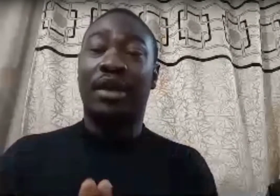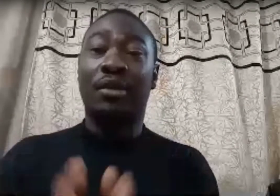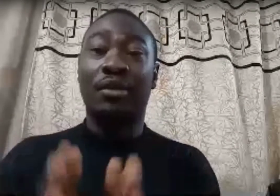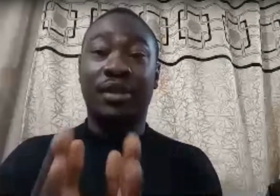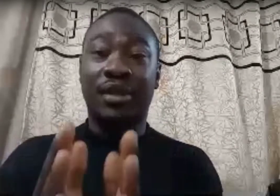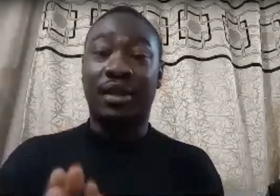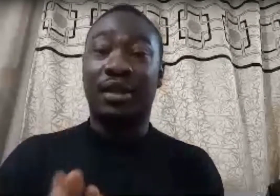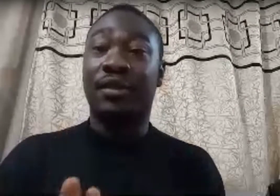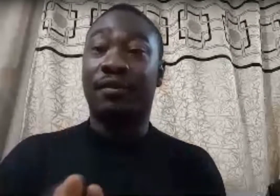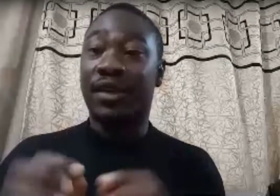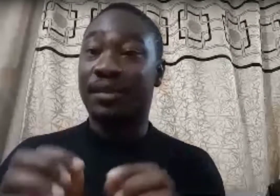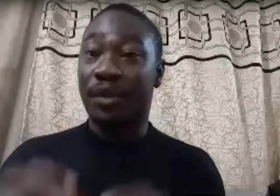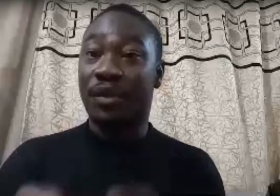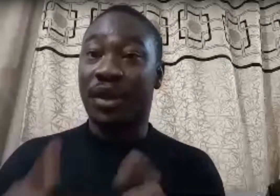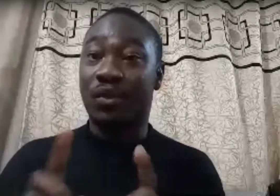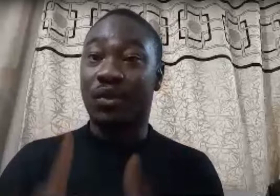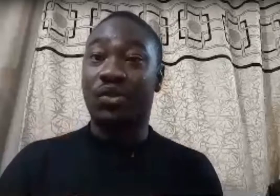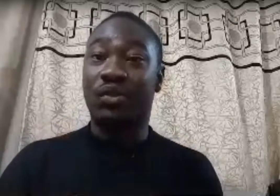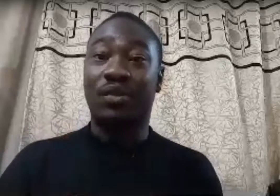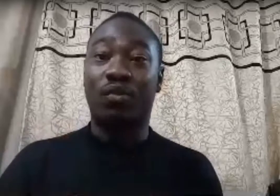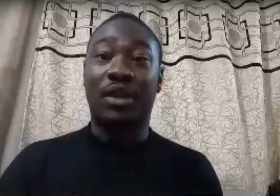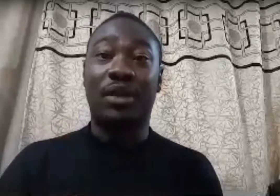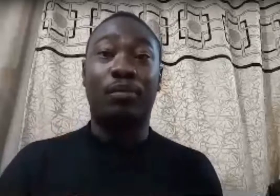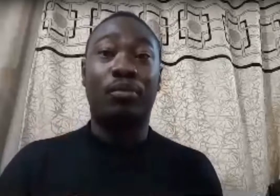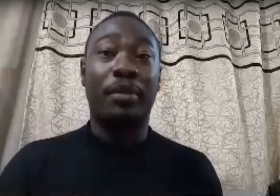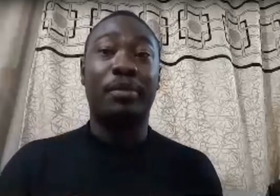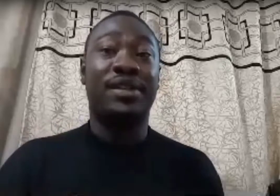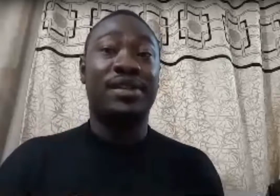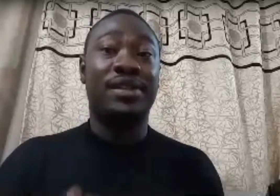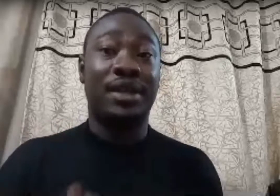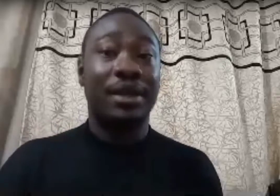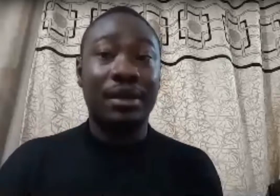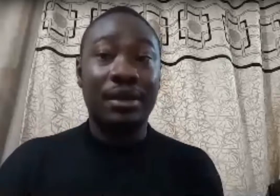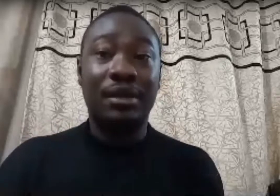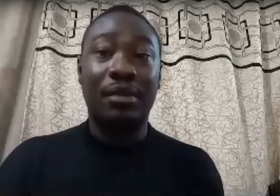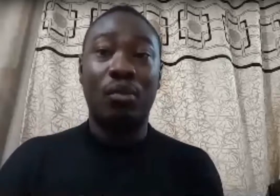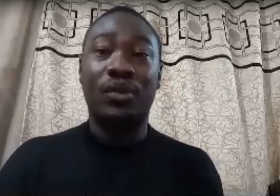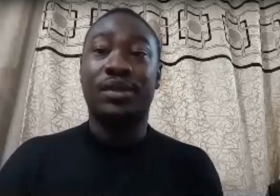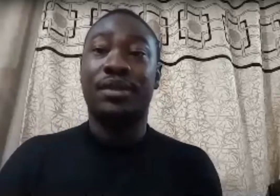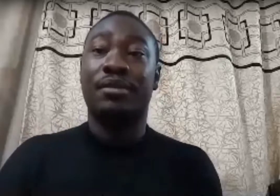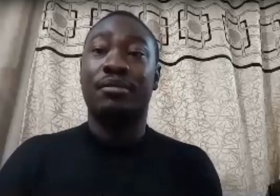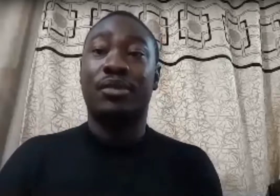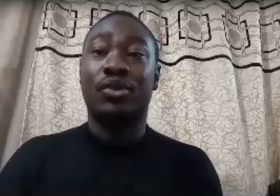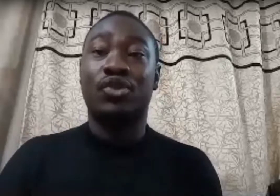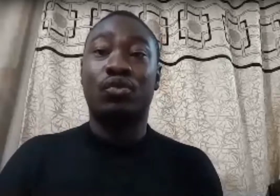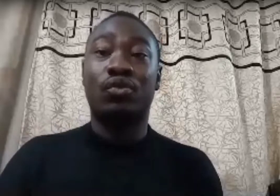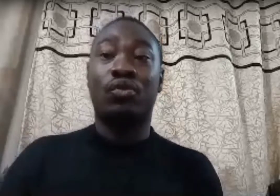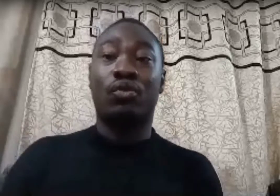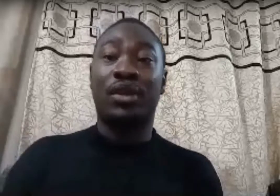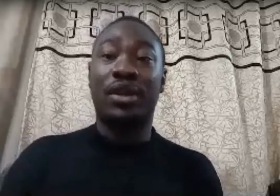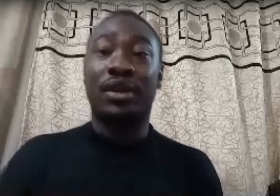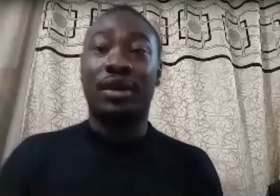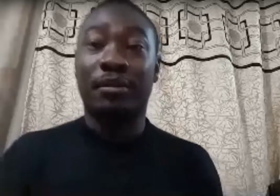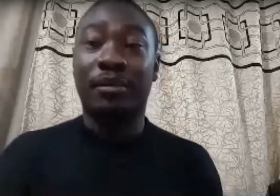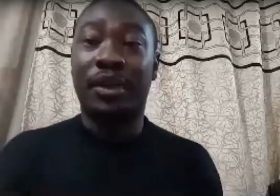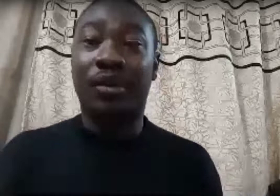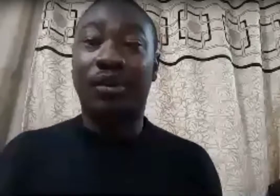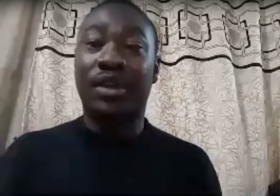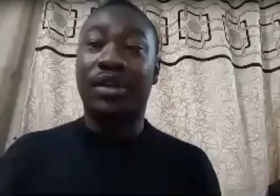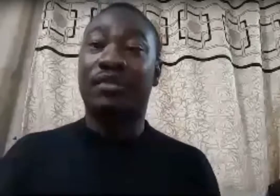will probably stick the most, because you would think the alternative I'm giving to you is not widely used. Maybe